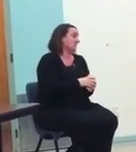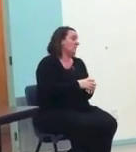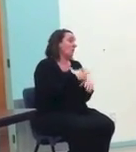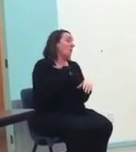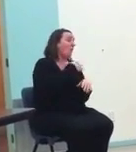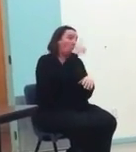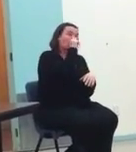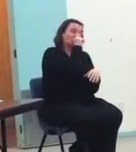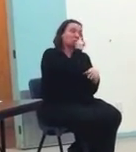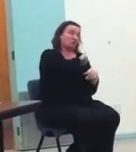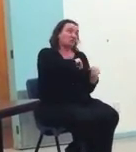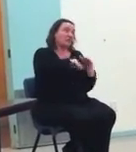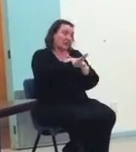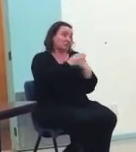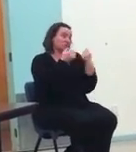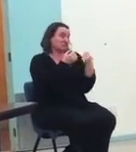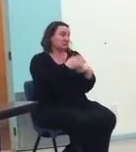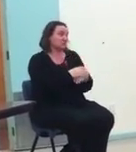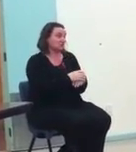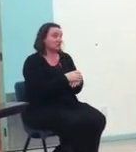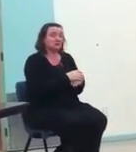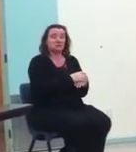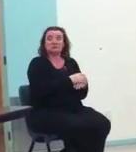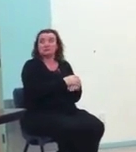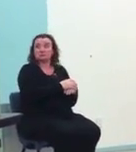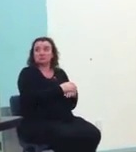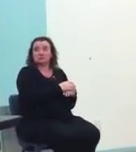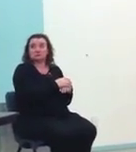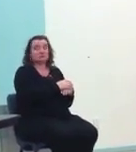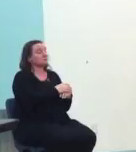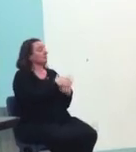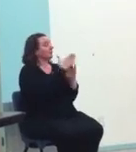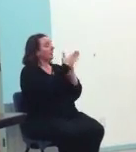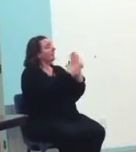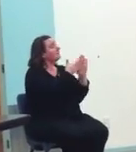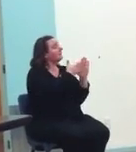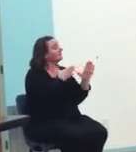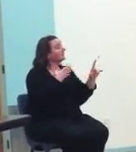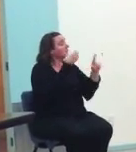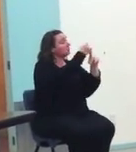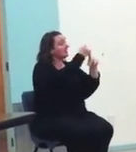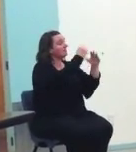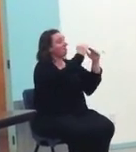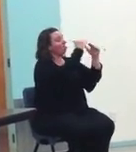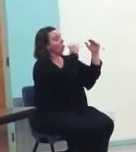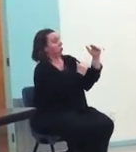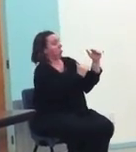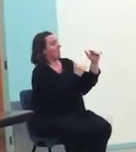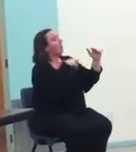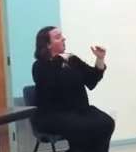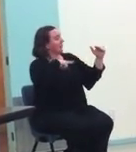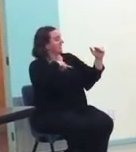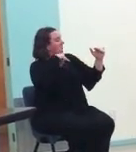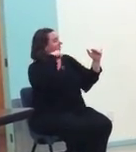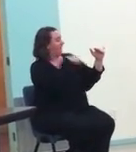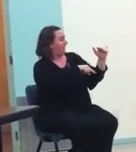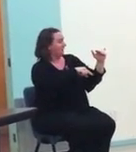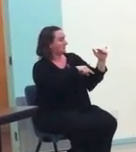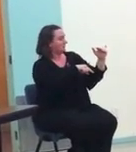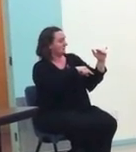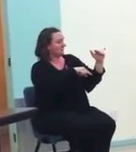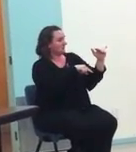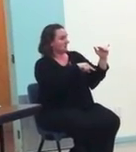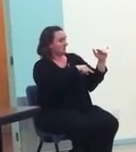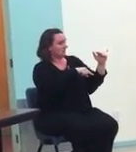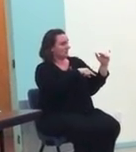and end up in prison as part of an spiral of underachievement. And basically, I regard that some sense that our